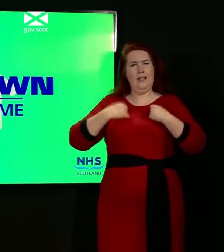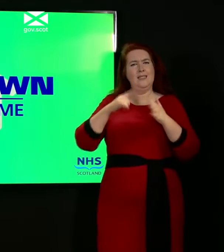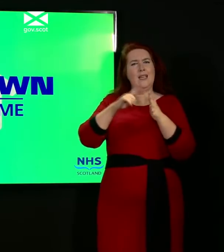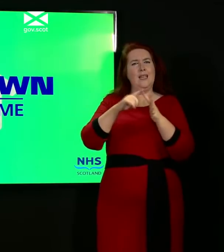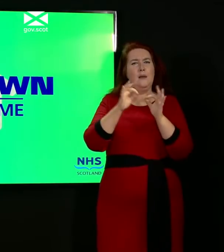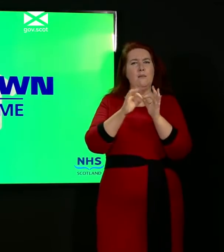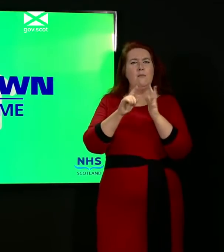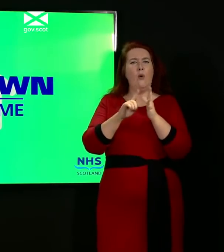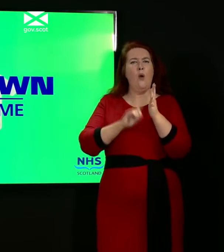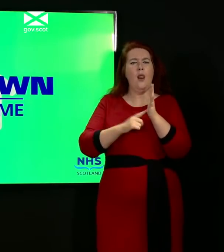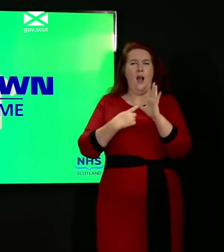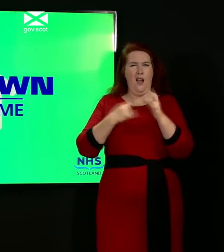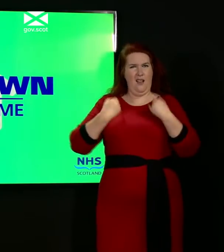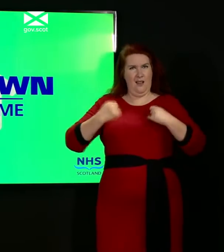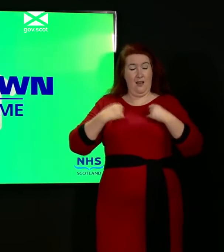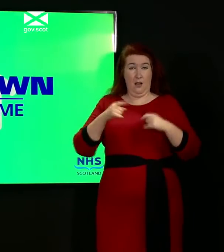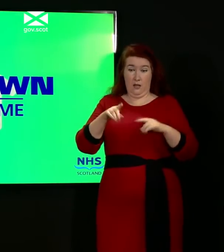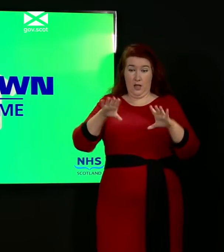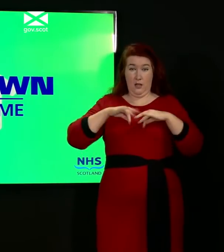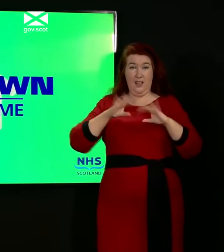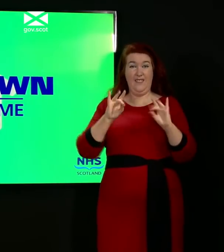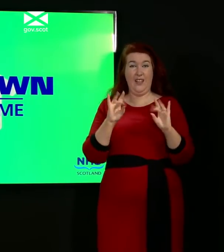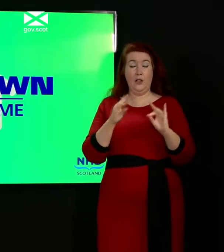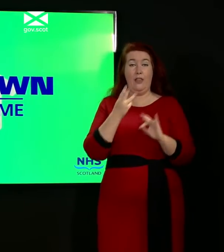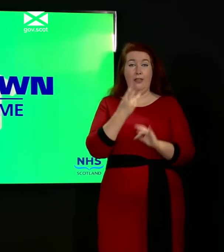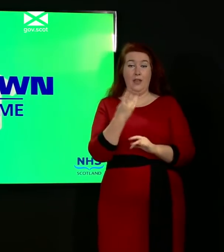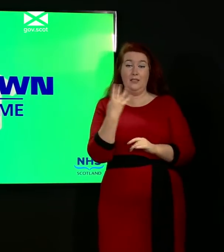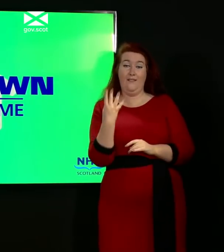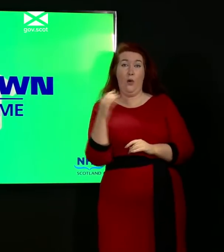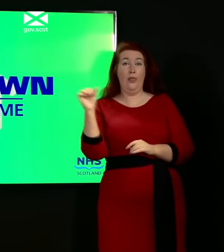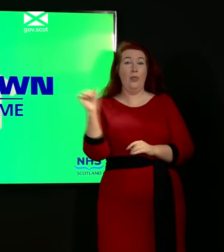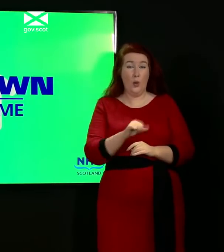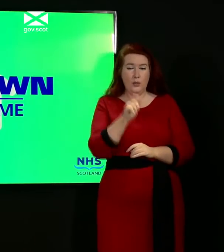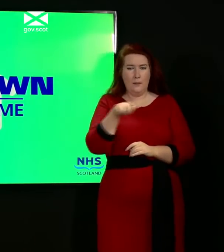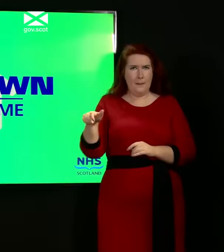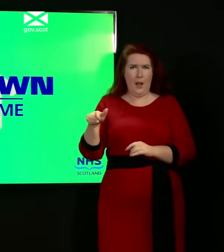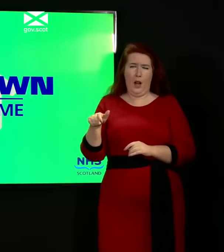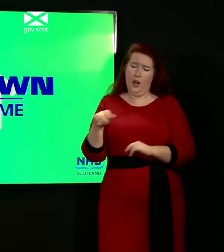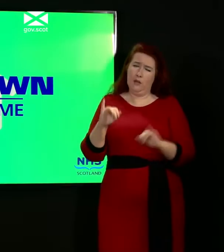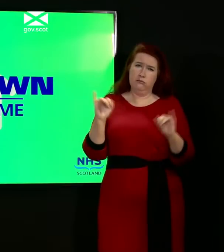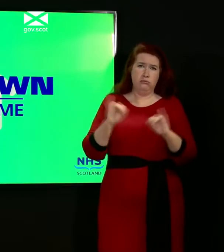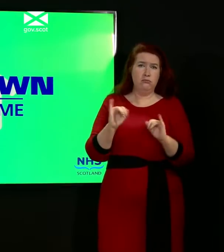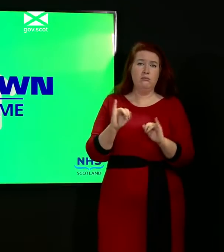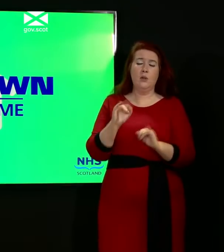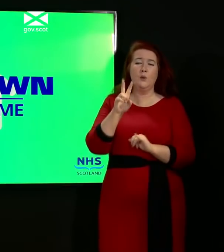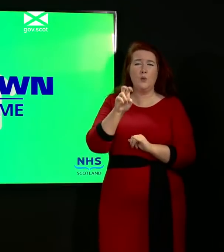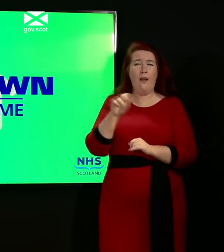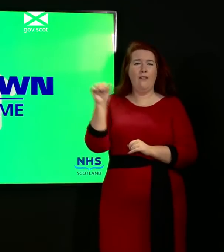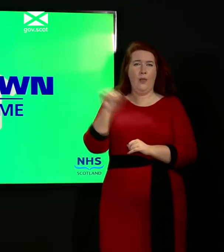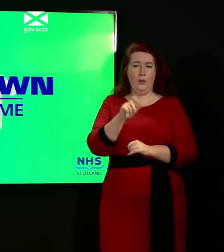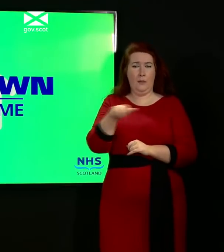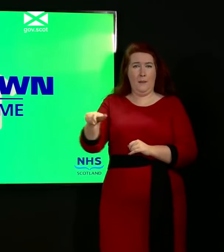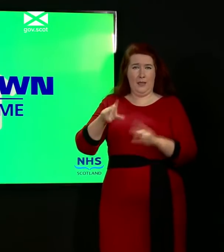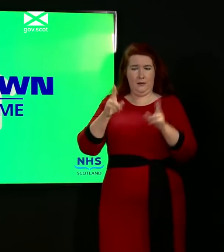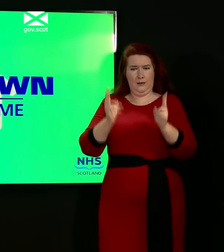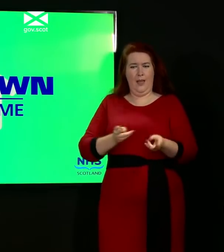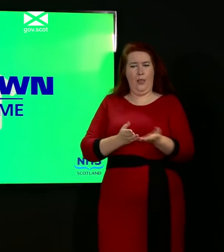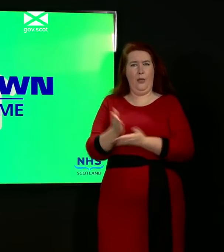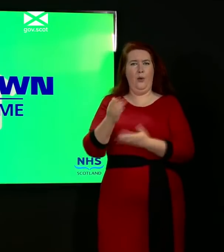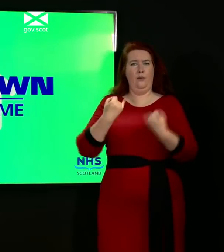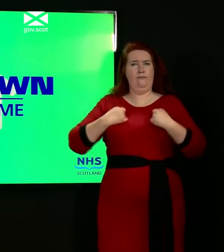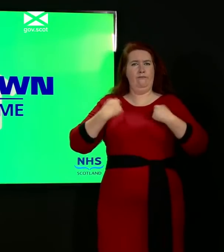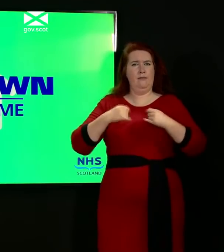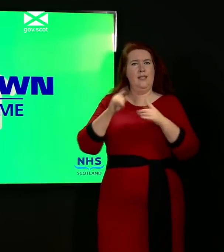2014 infected 34,000 people globally. 34,000. Tragically, 12,000 of those died.